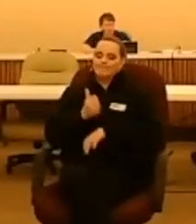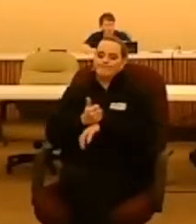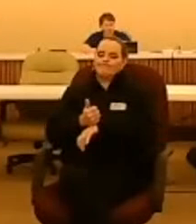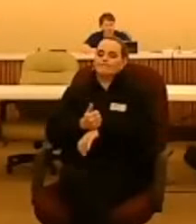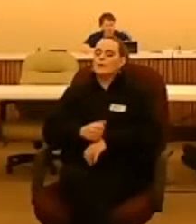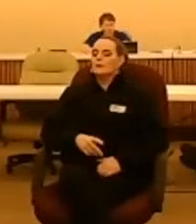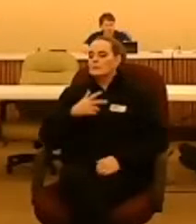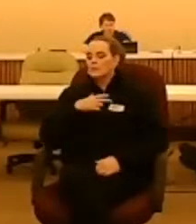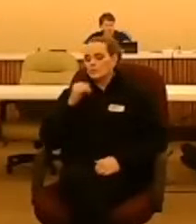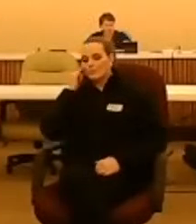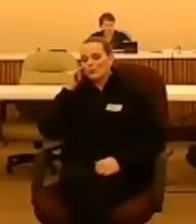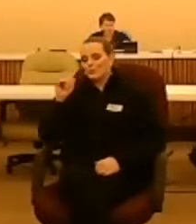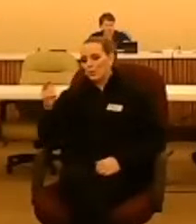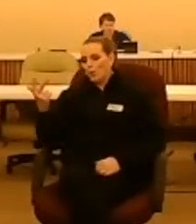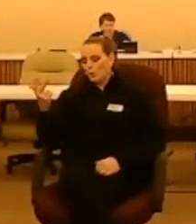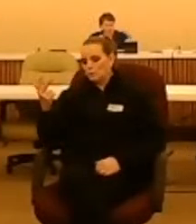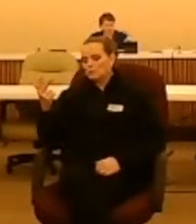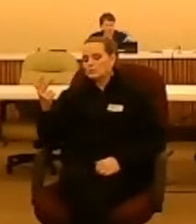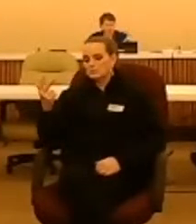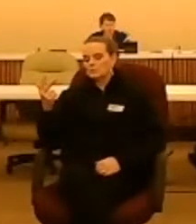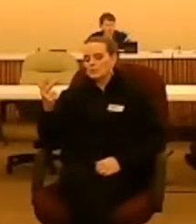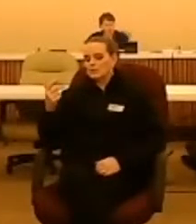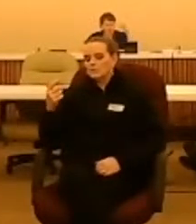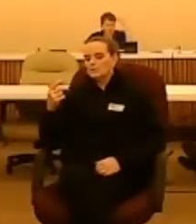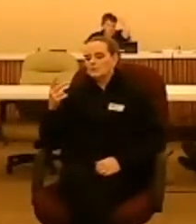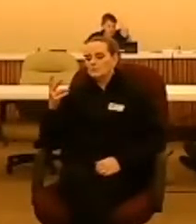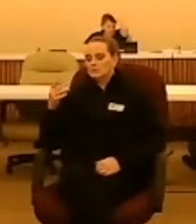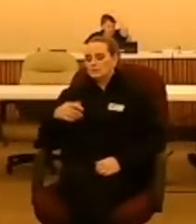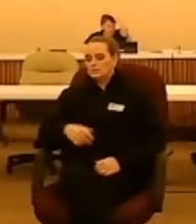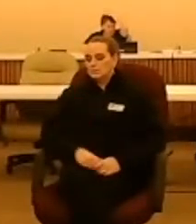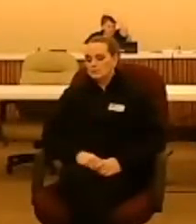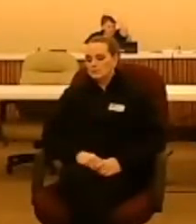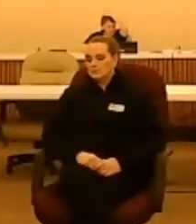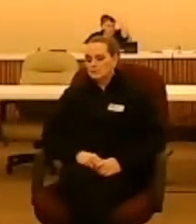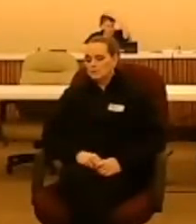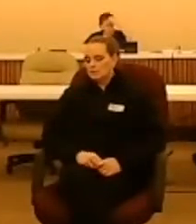supposed to be a third one to go under